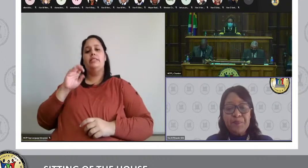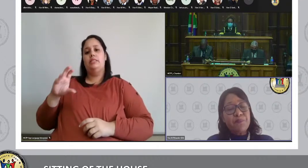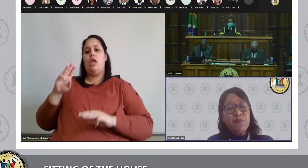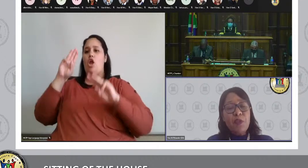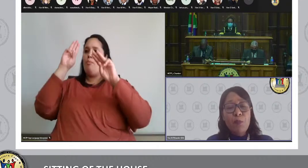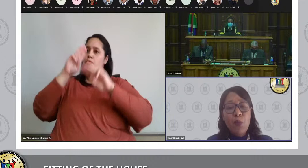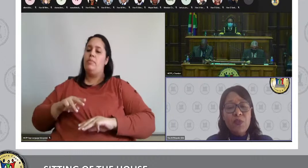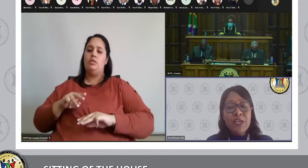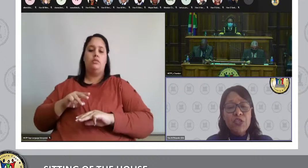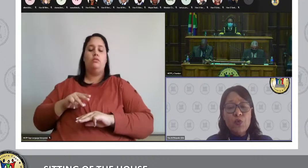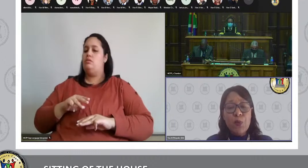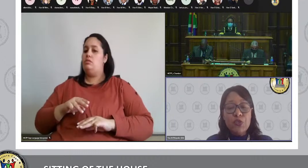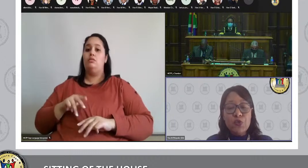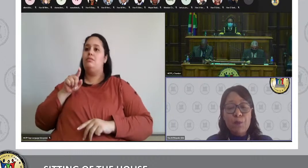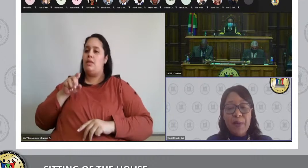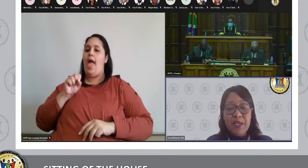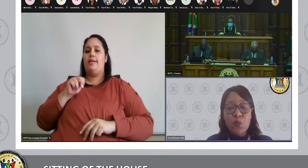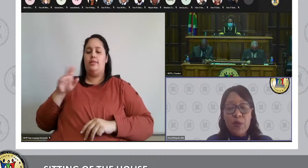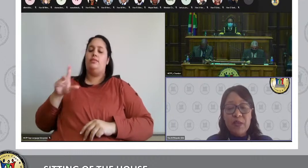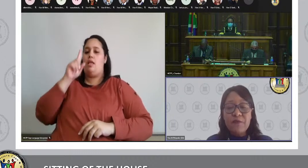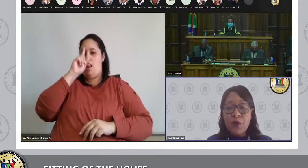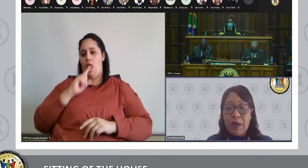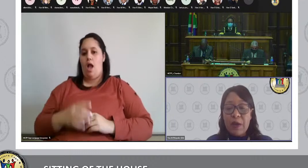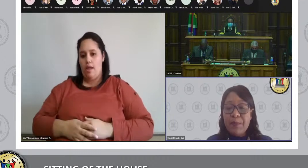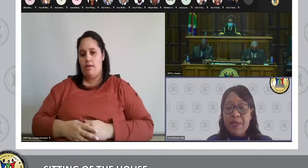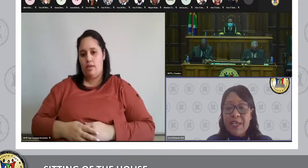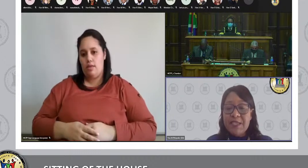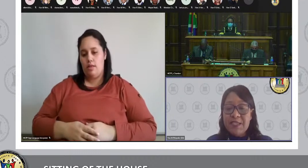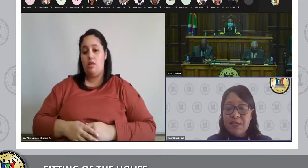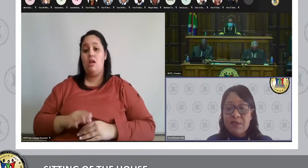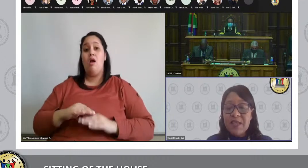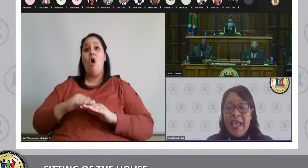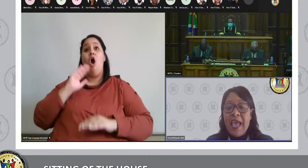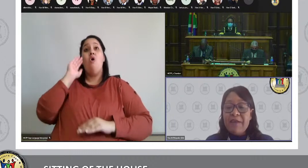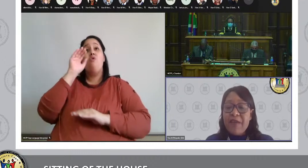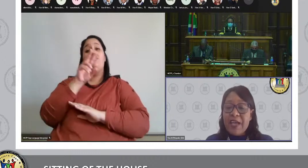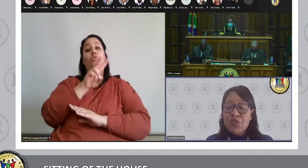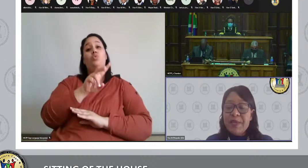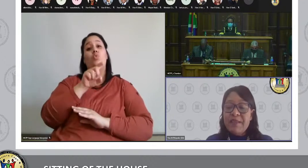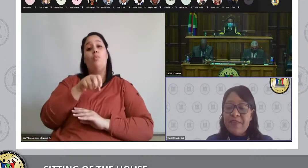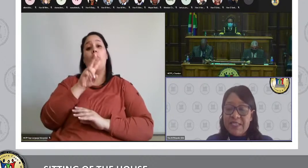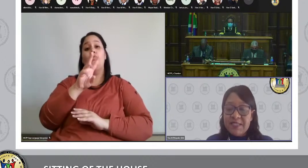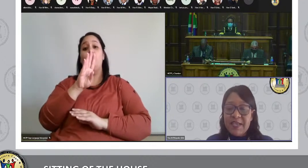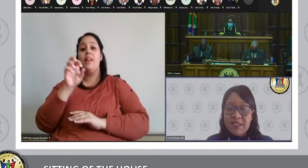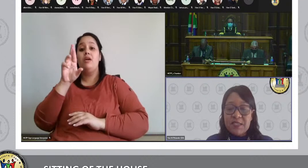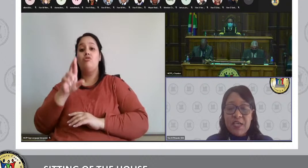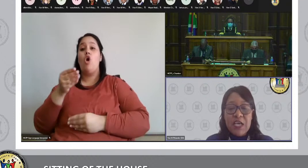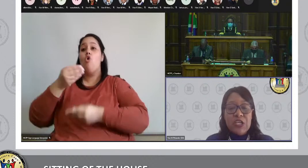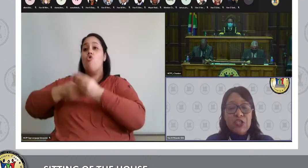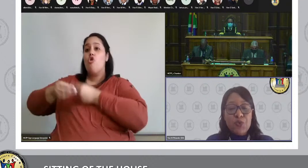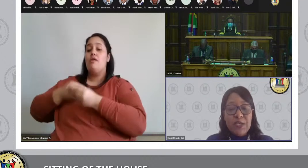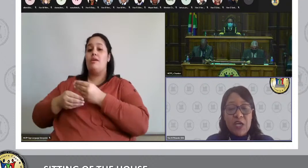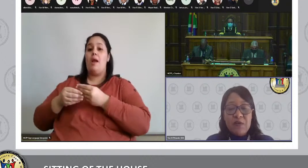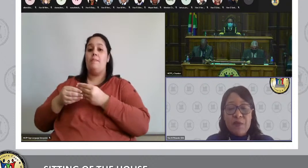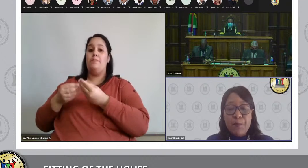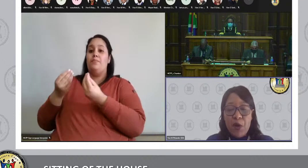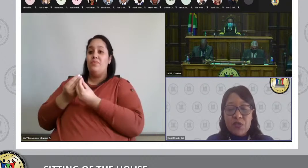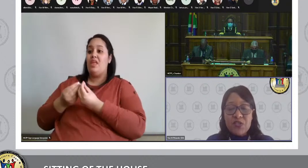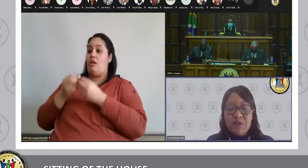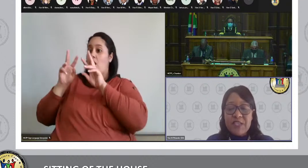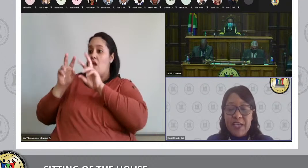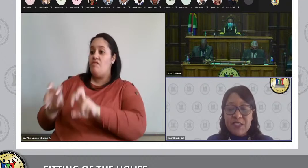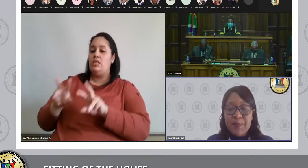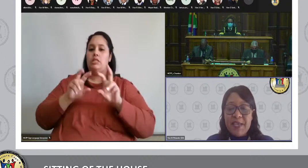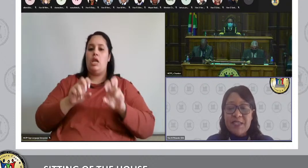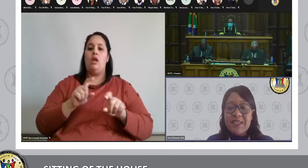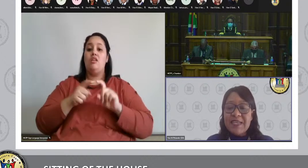lie. More than 2.2 billion worth of corrupt PPE deals have had to be investigated, straight out of the